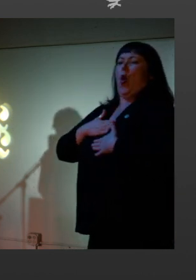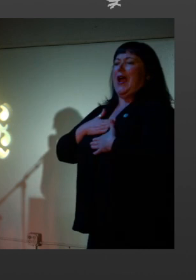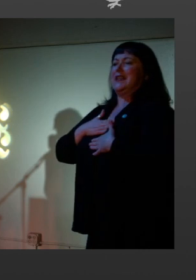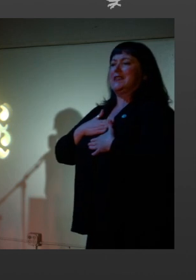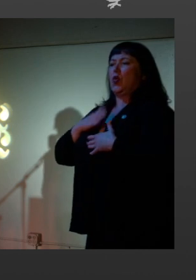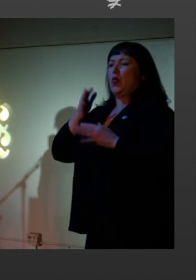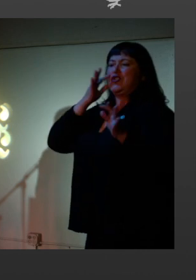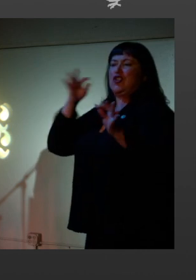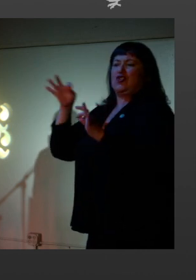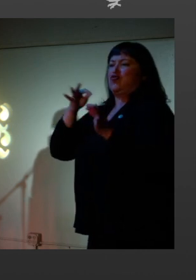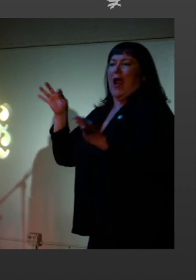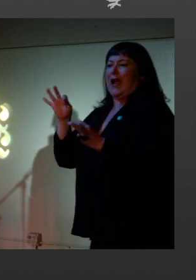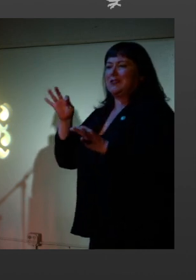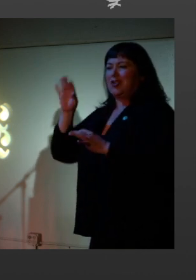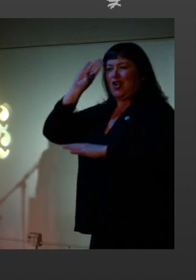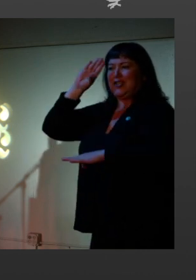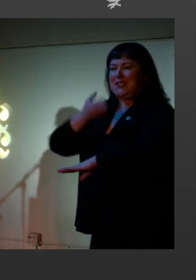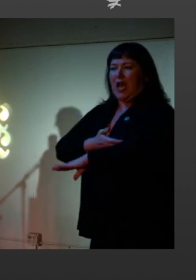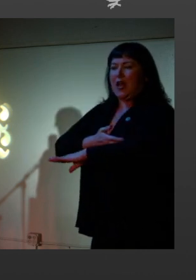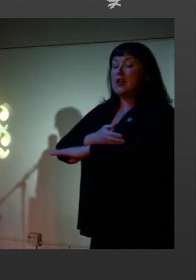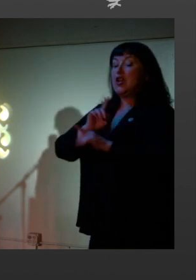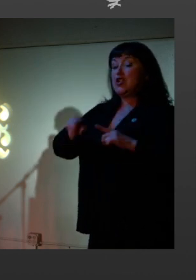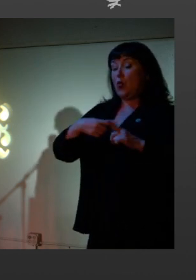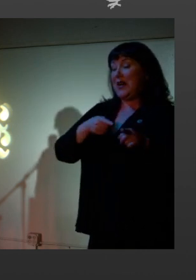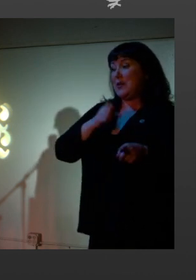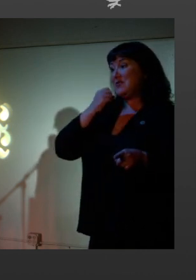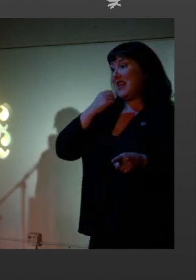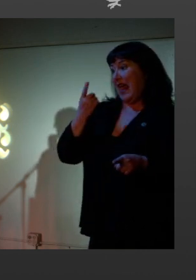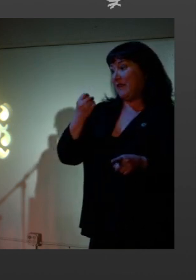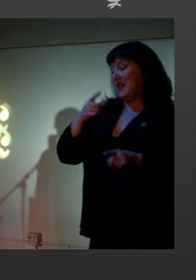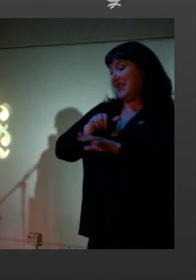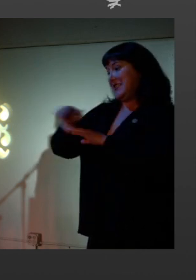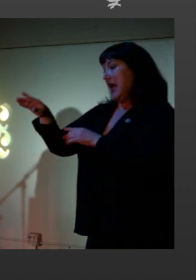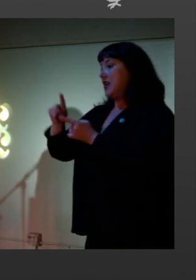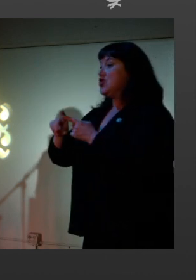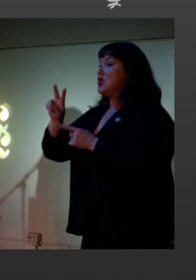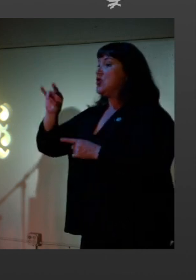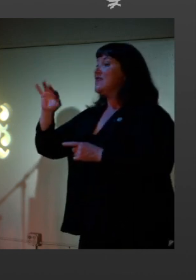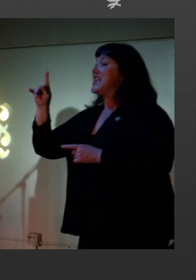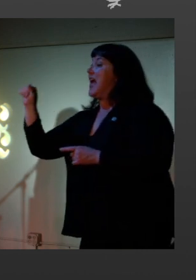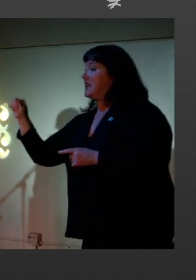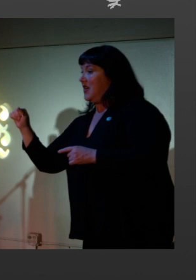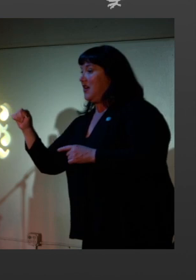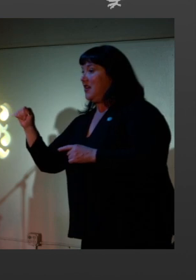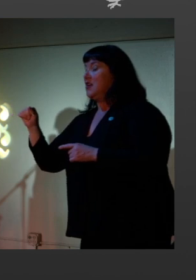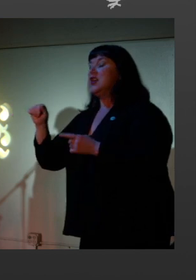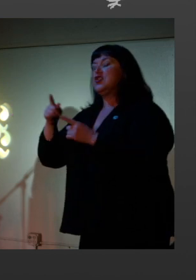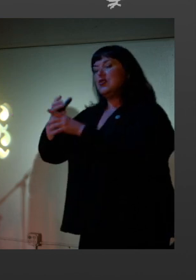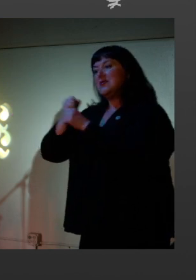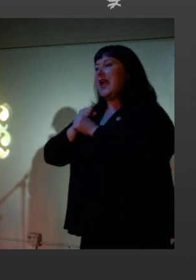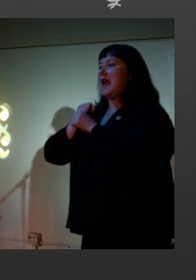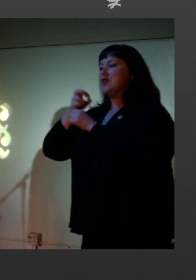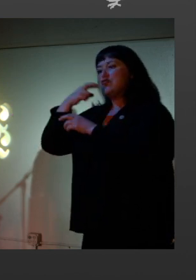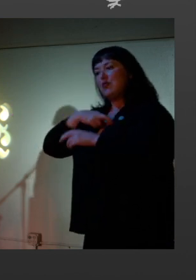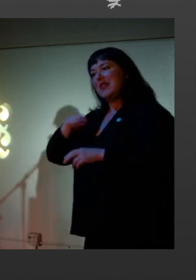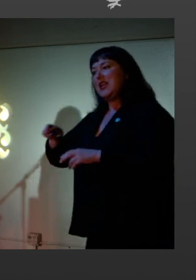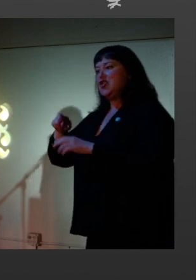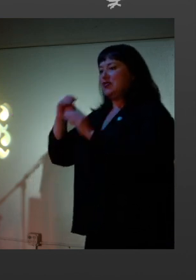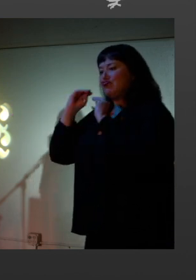he was 11, she sent him to Spain to receive a formal education from his very religious uncle, Philip II.